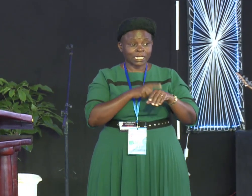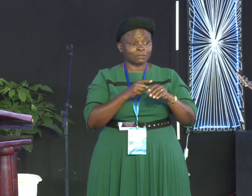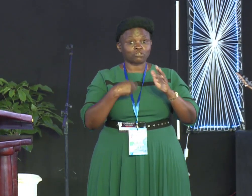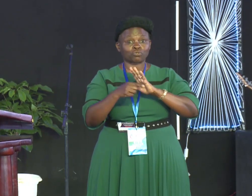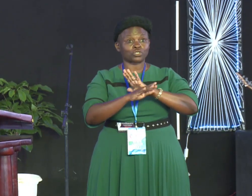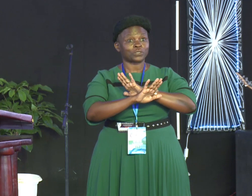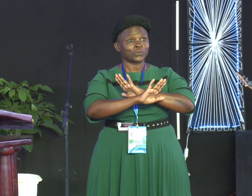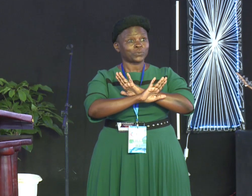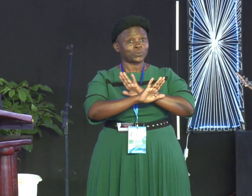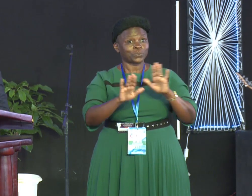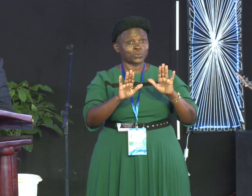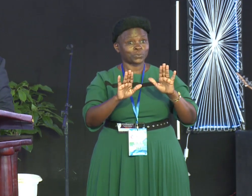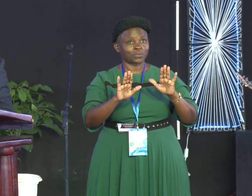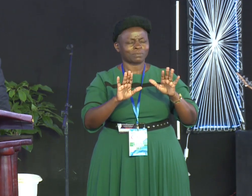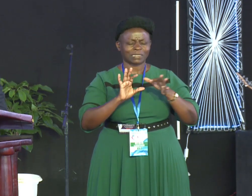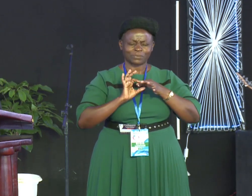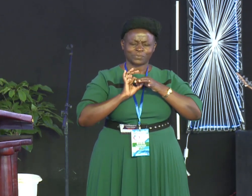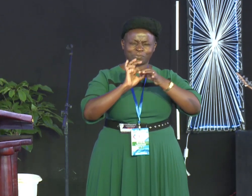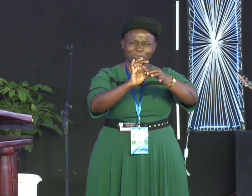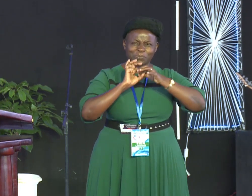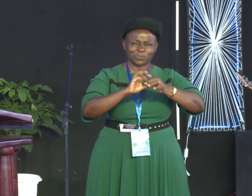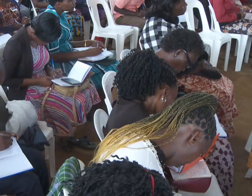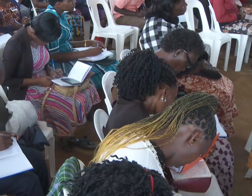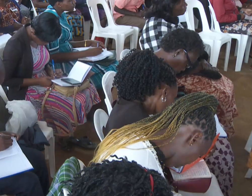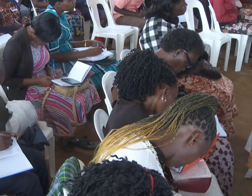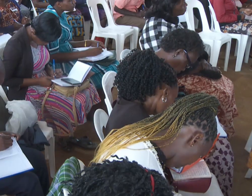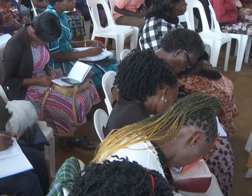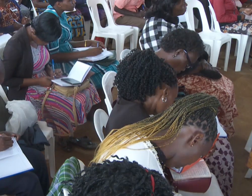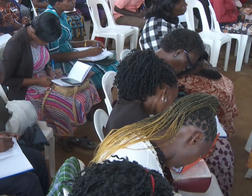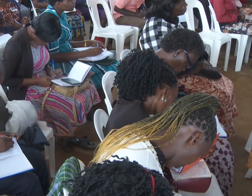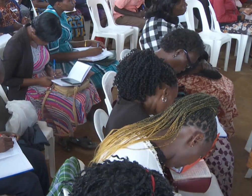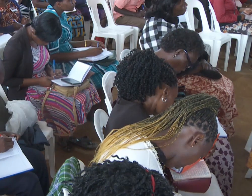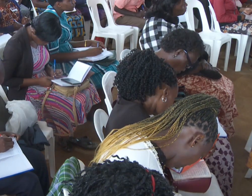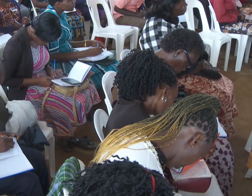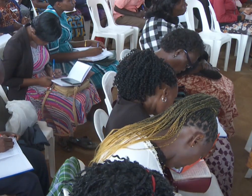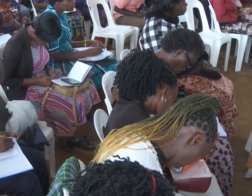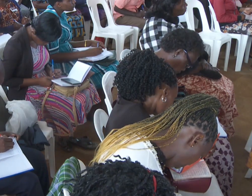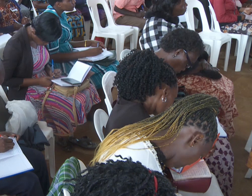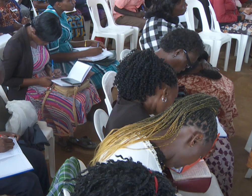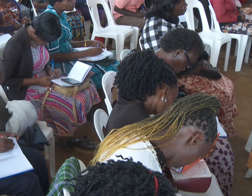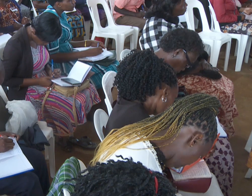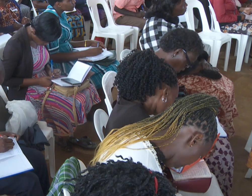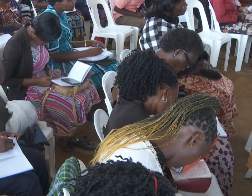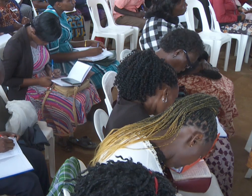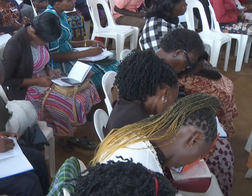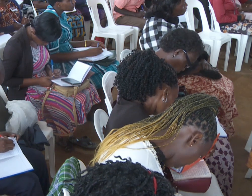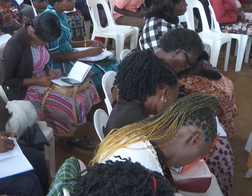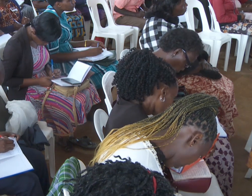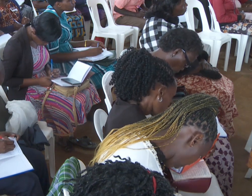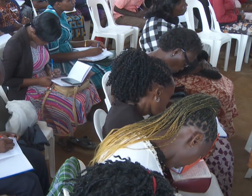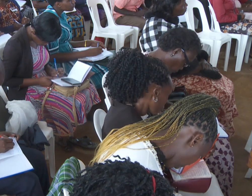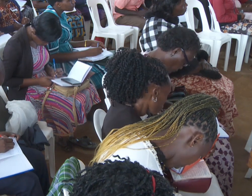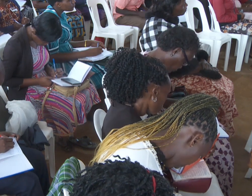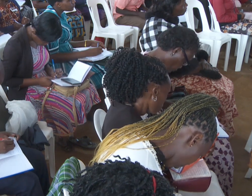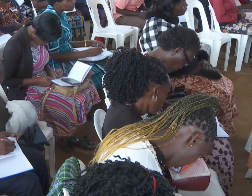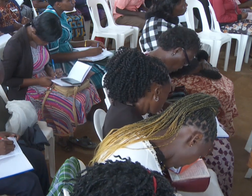abeera bulungi ne Katonda. When you find someone going through a hard situation, if they handle it well, you will find them in a good stand with the Lord.